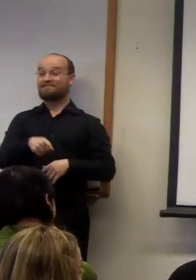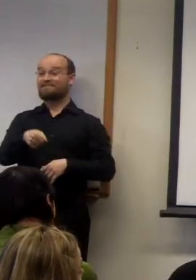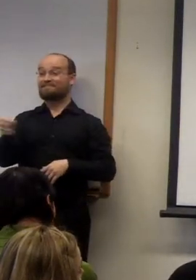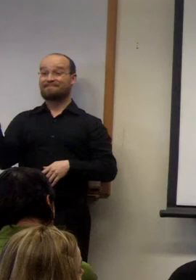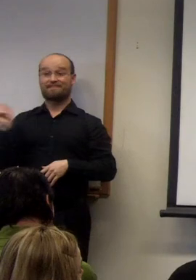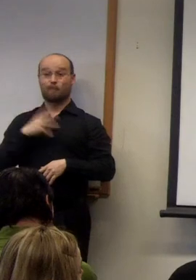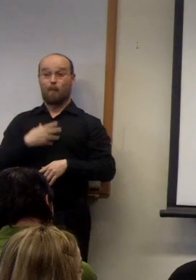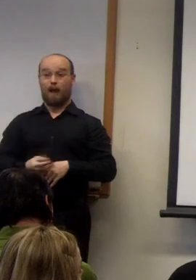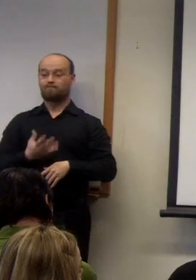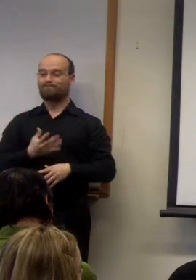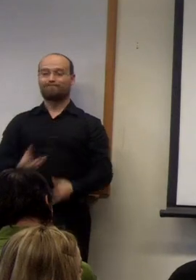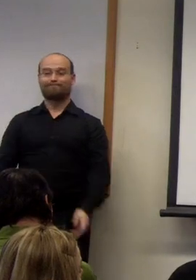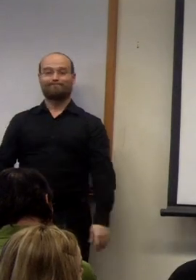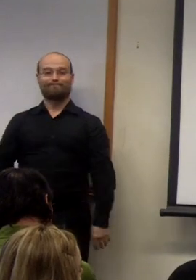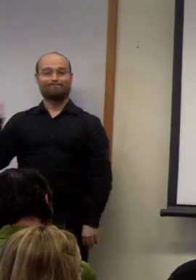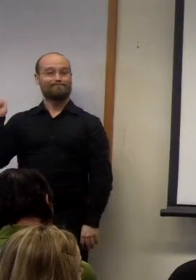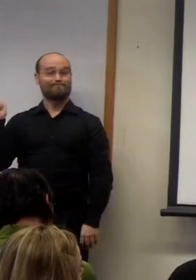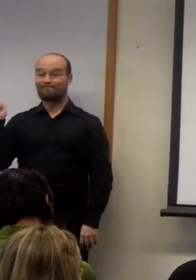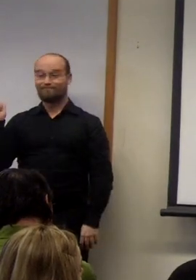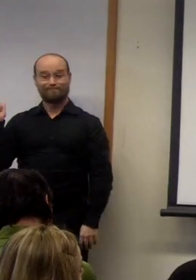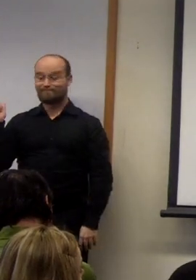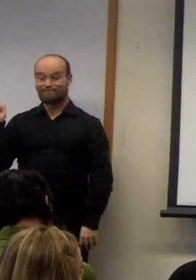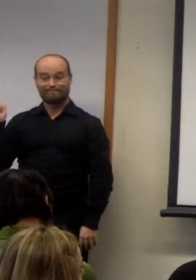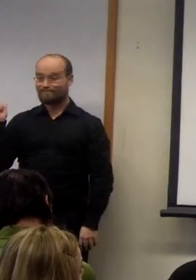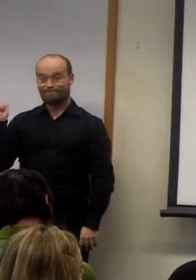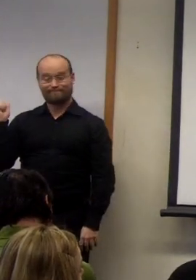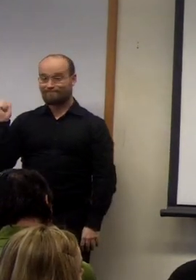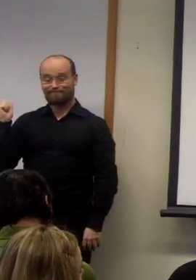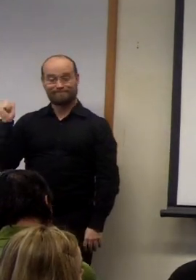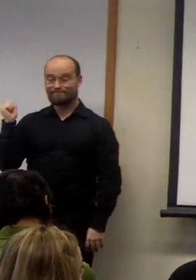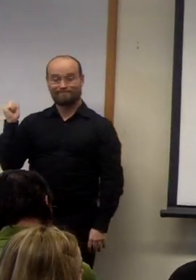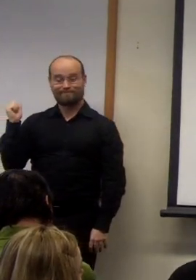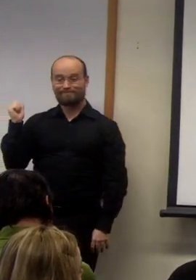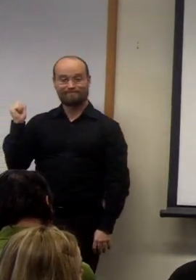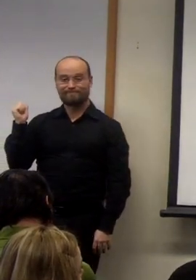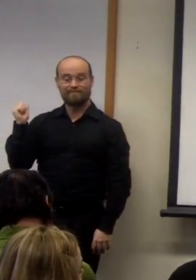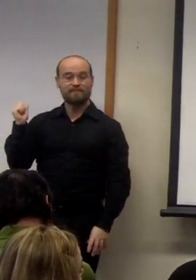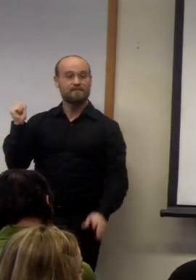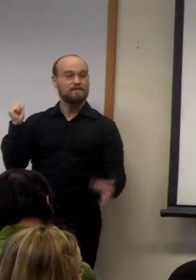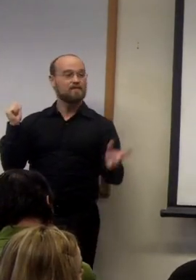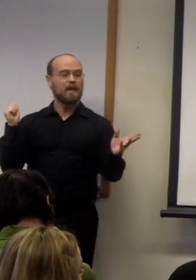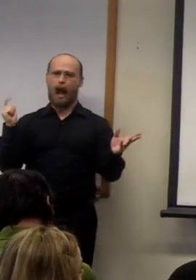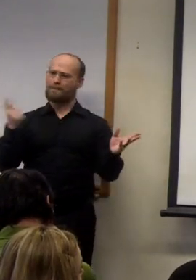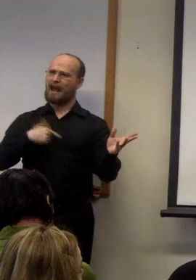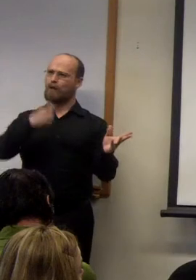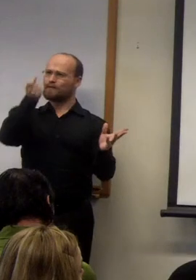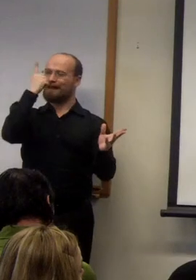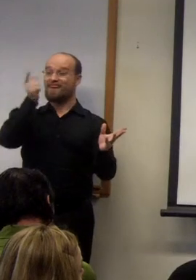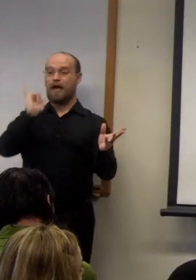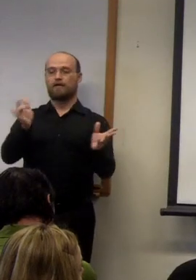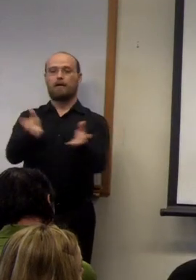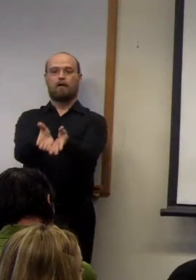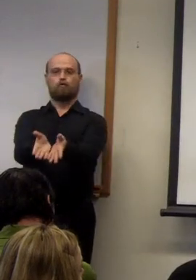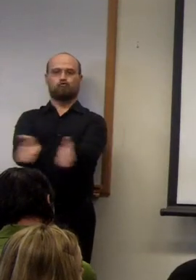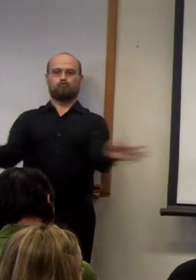not. You know? And this is a big generality to make.